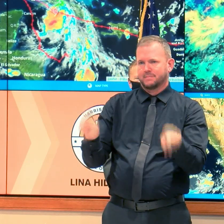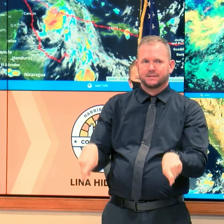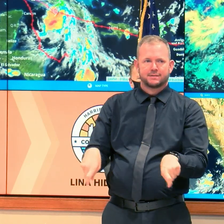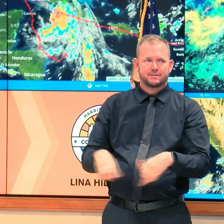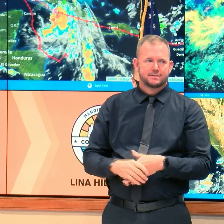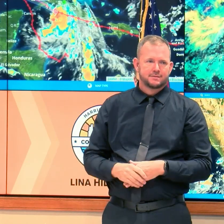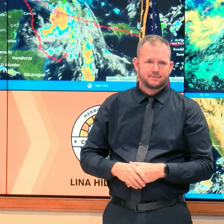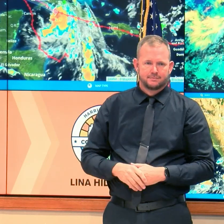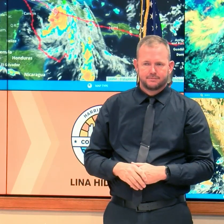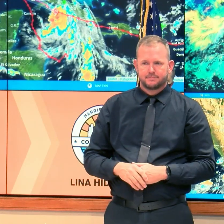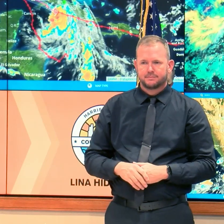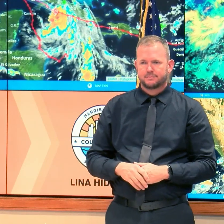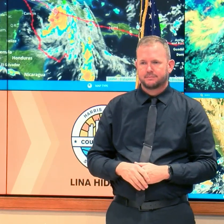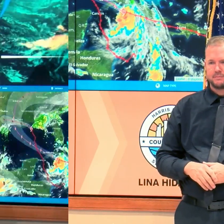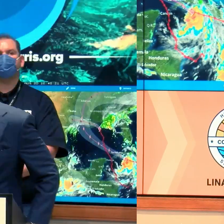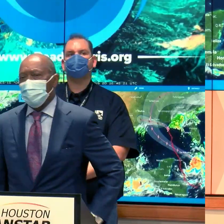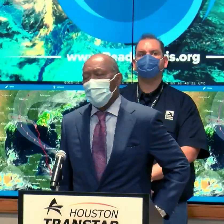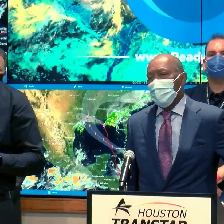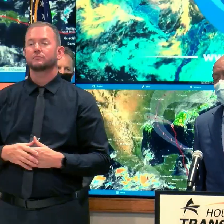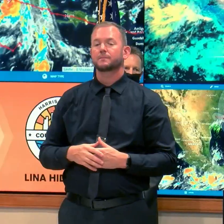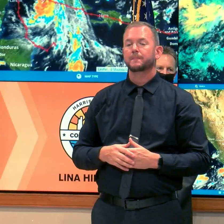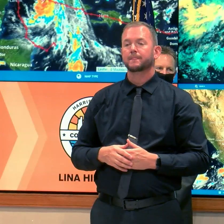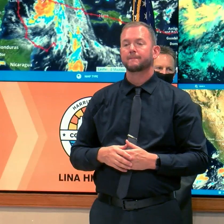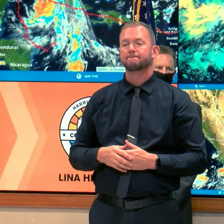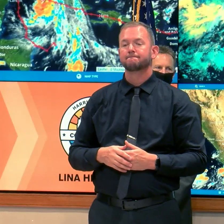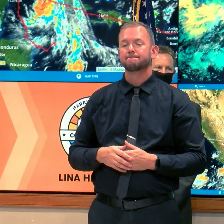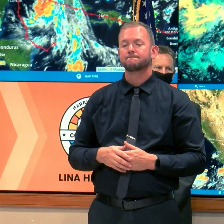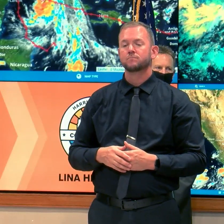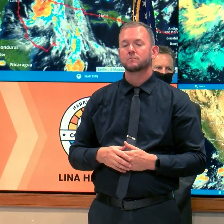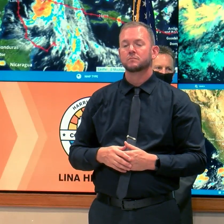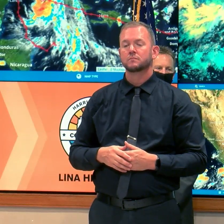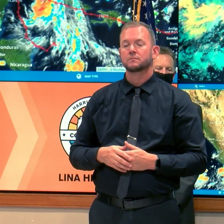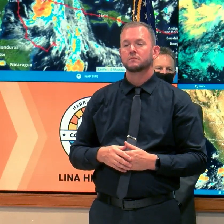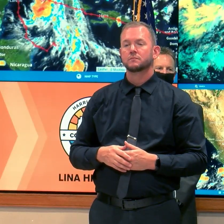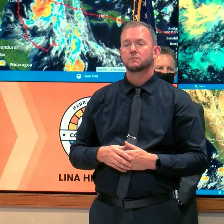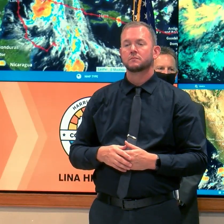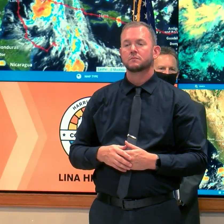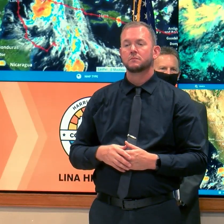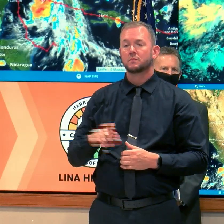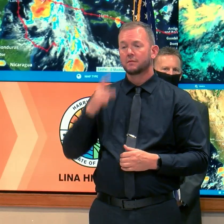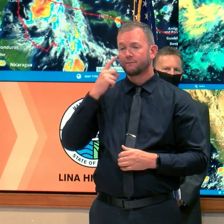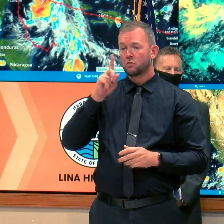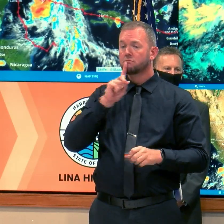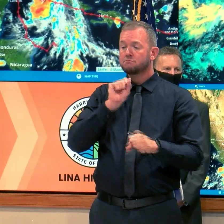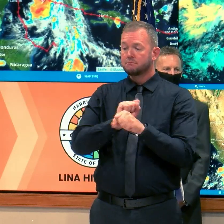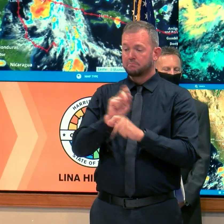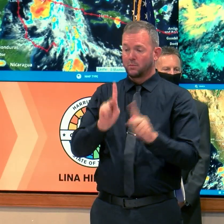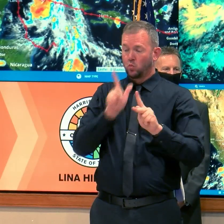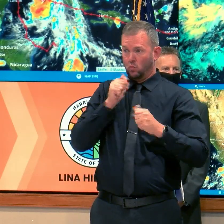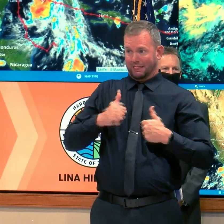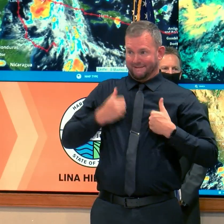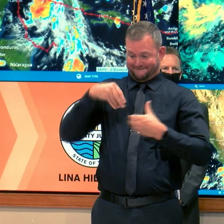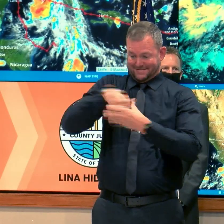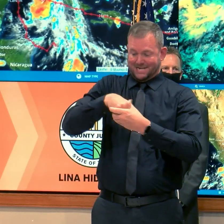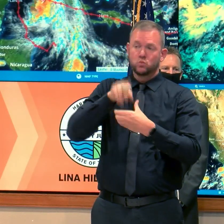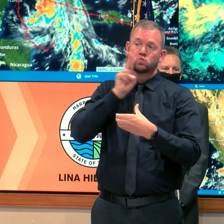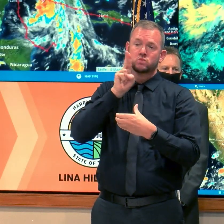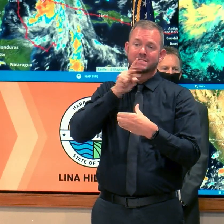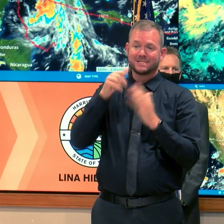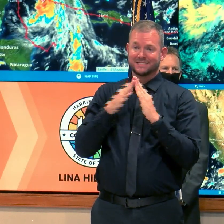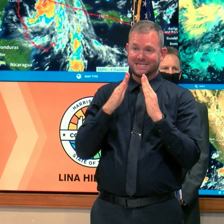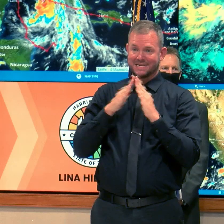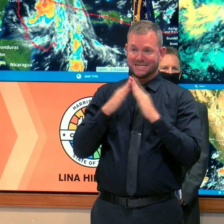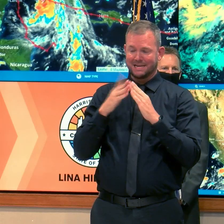and then act and then move accordingly. I think for Houstonians and probably most people in Harris County, the key now is to make sure that